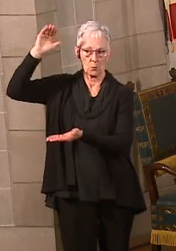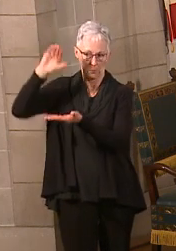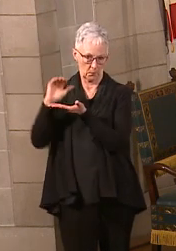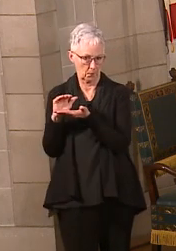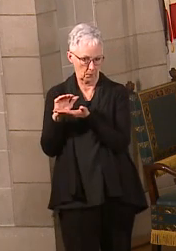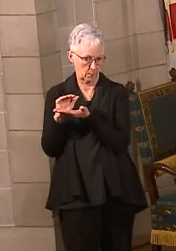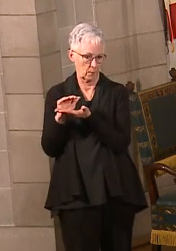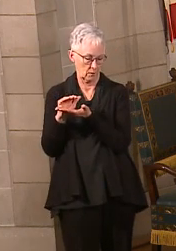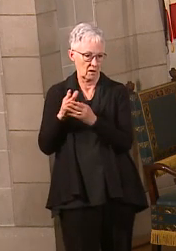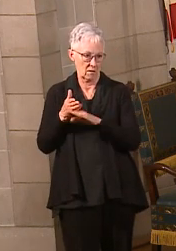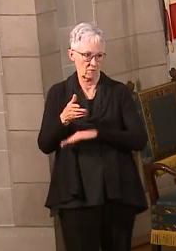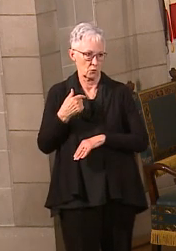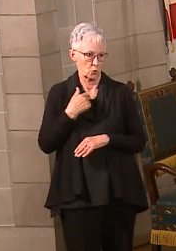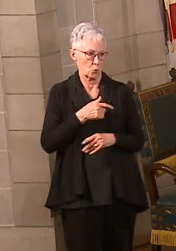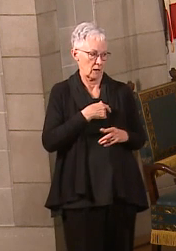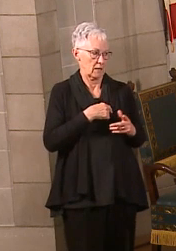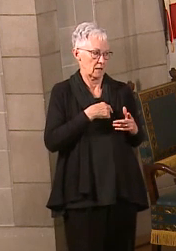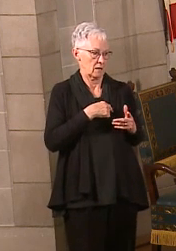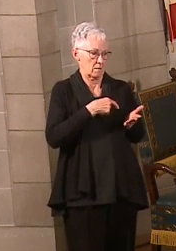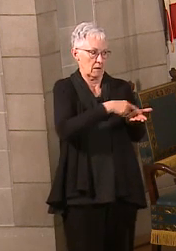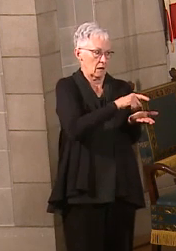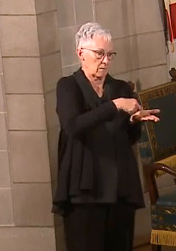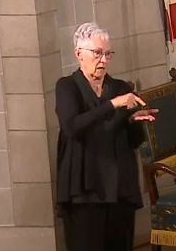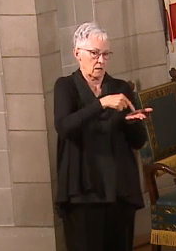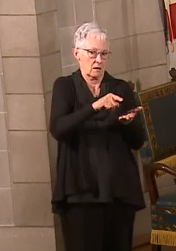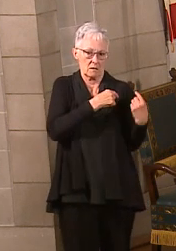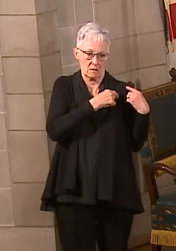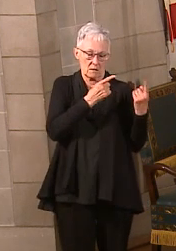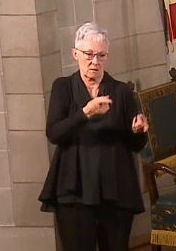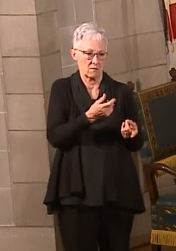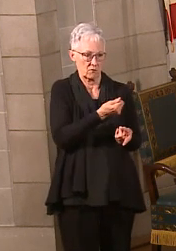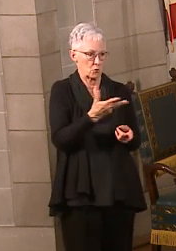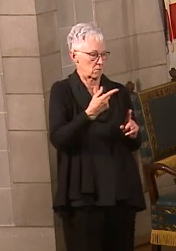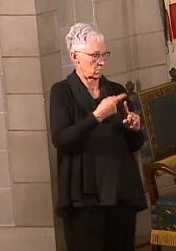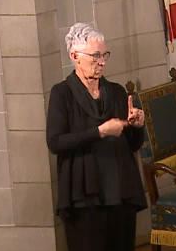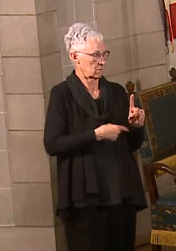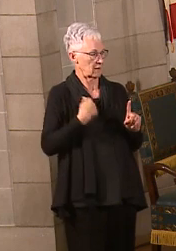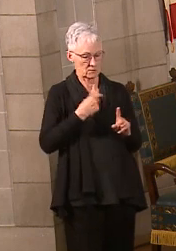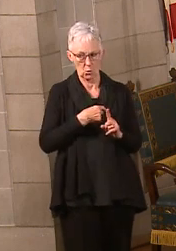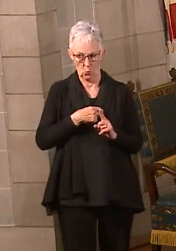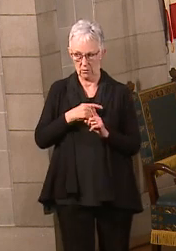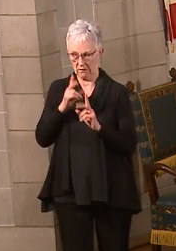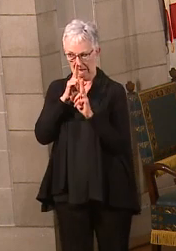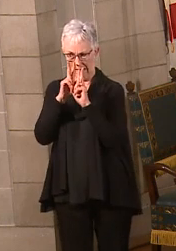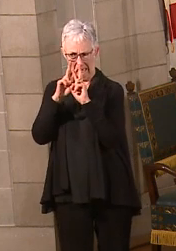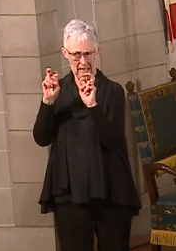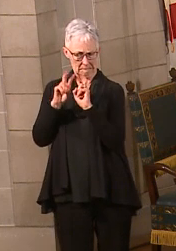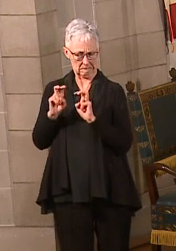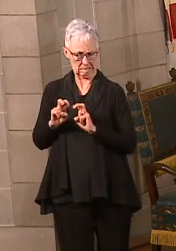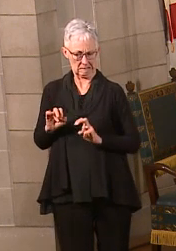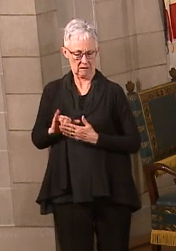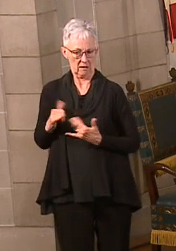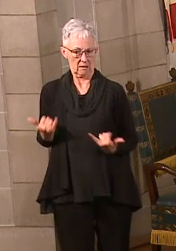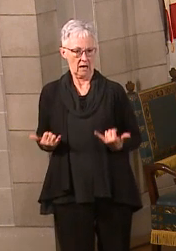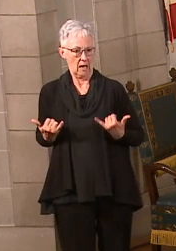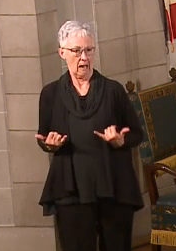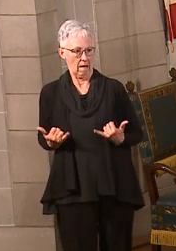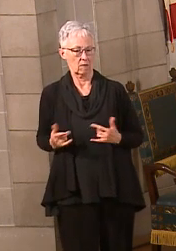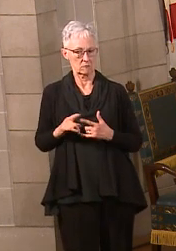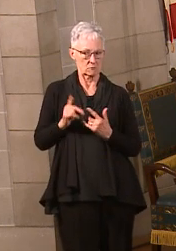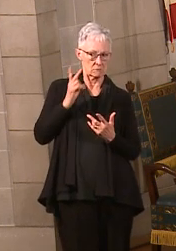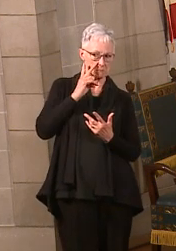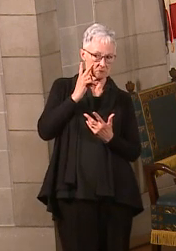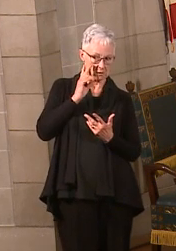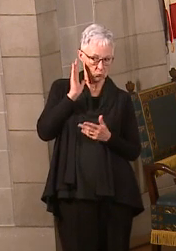we're assessing that. In fact, I've had people working on it all this week. But we anticipate